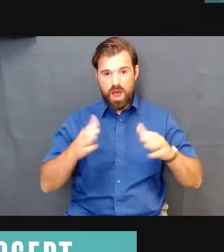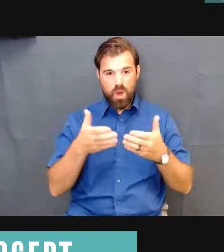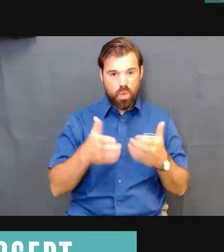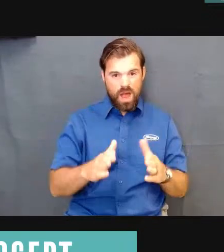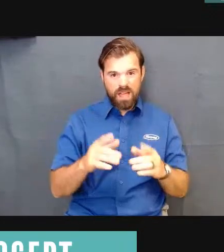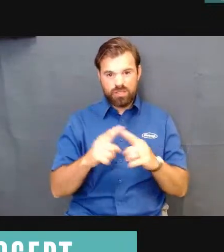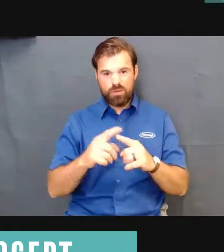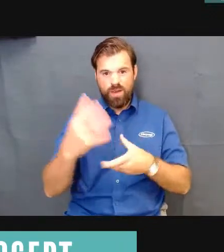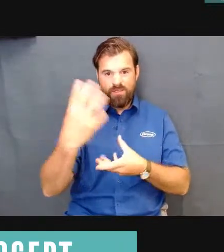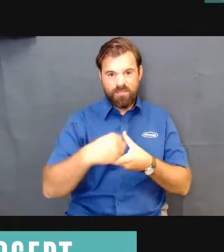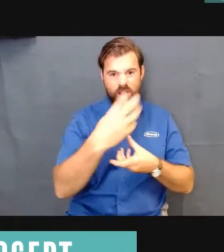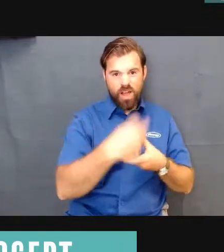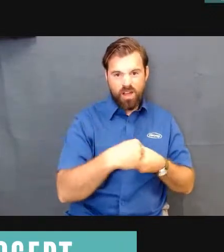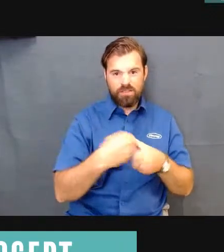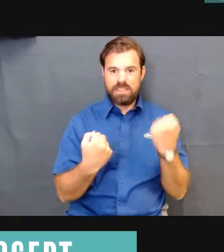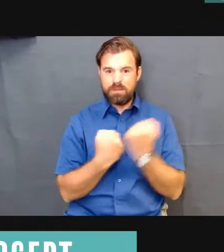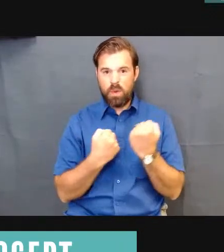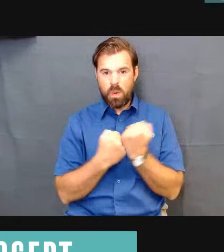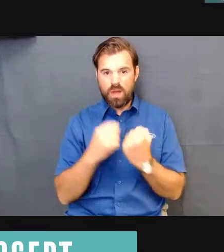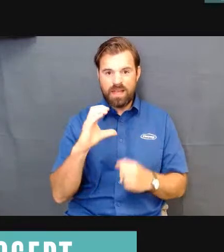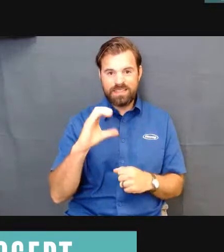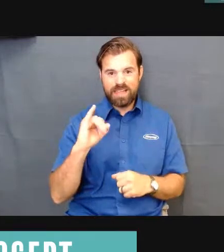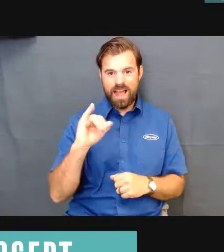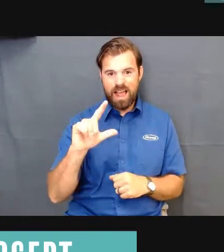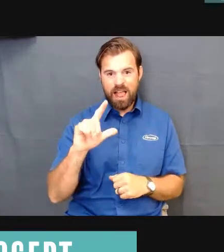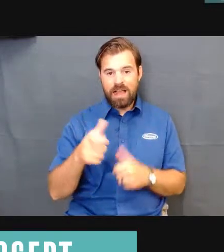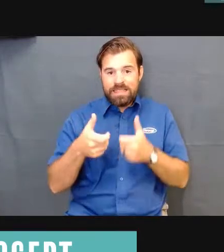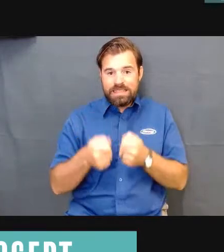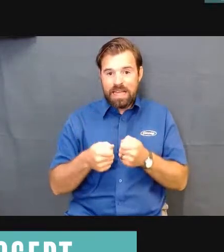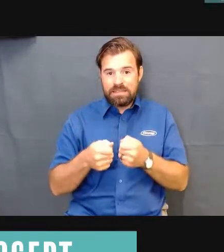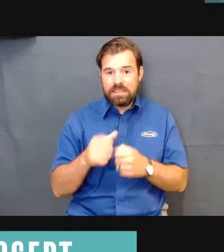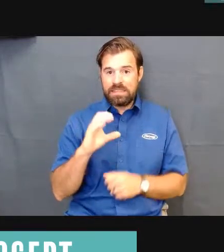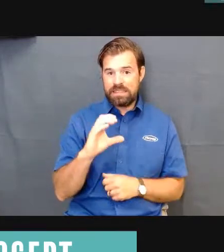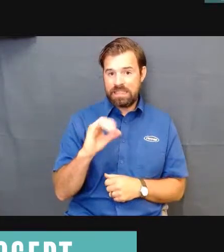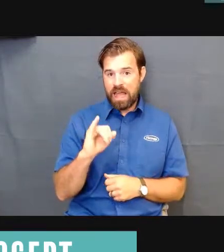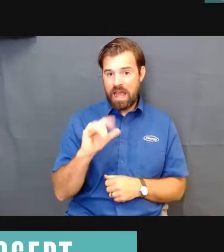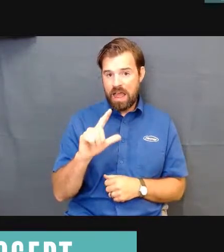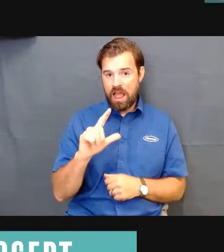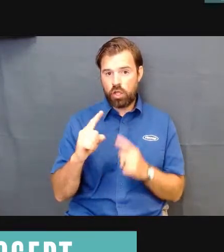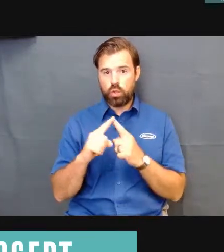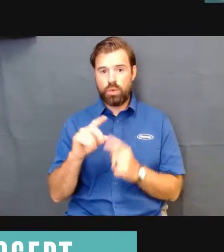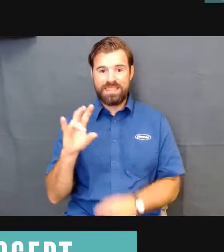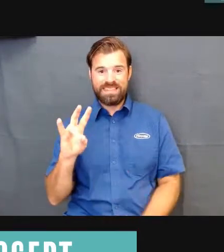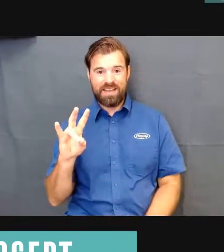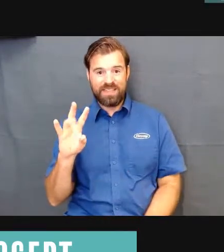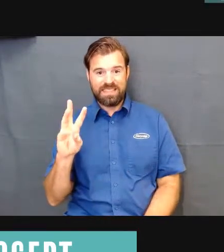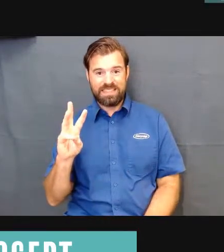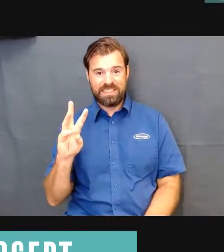get involved tonight and support CIL. Just text CIL to